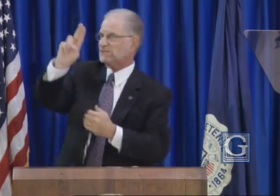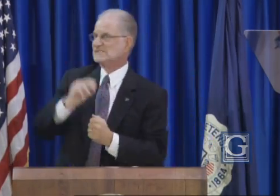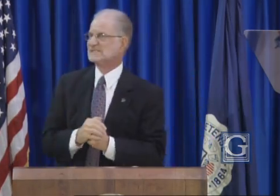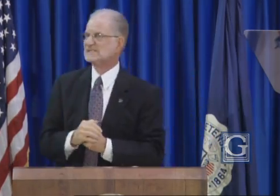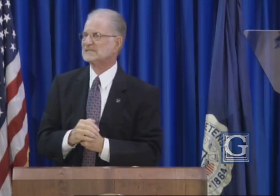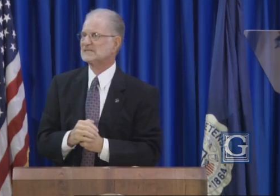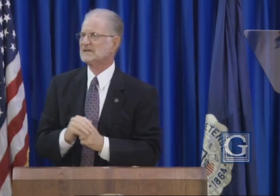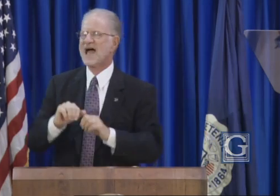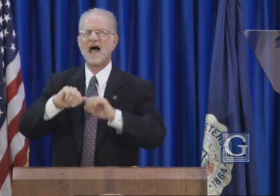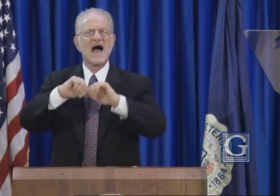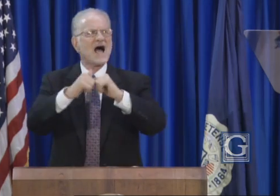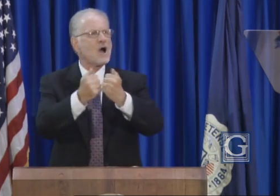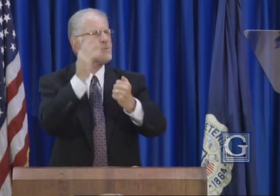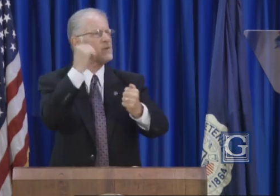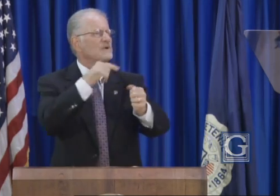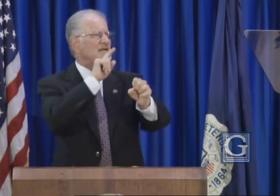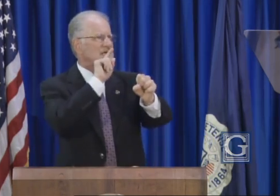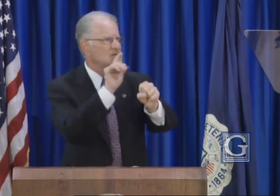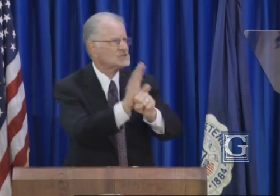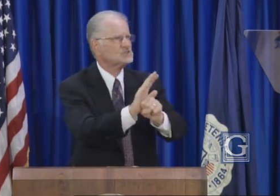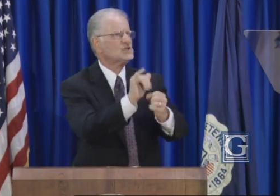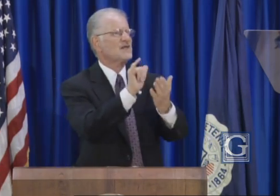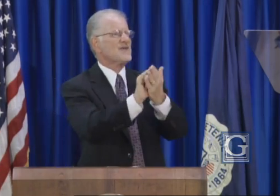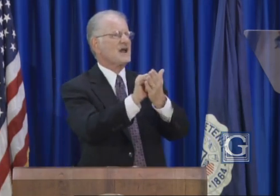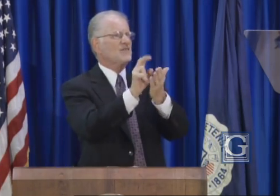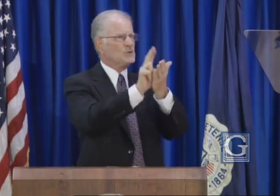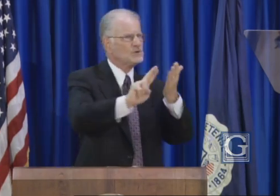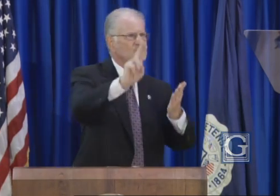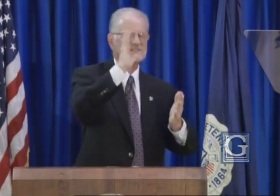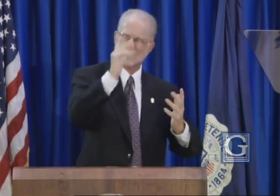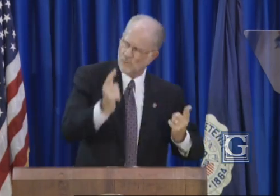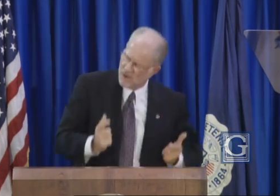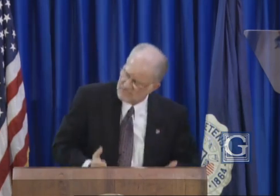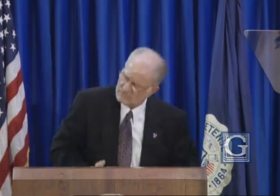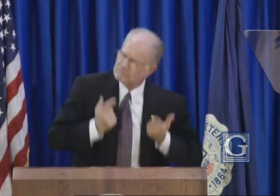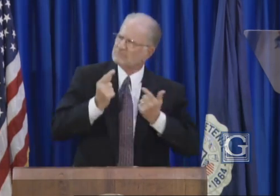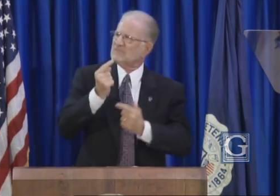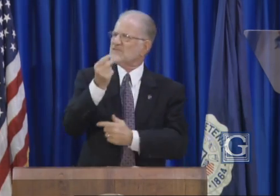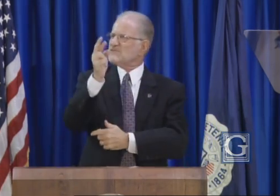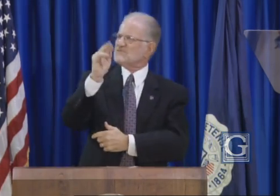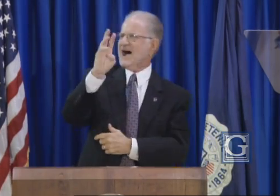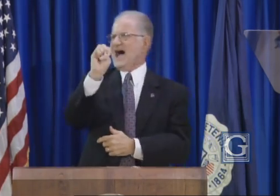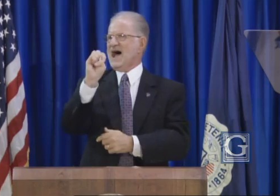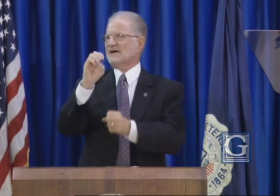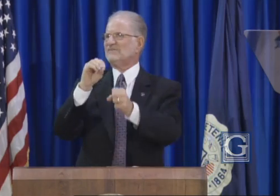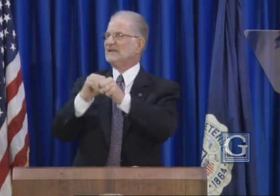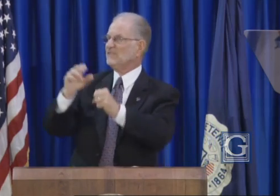university? And how will we ensure the university will thrive in the